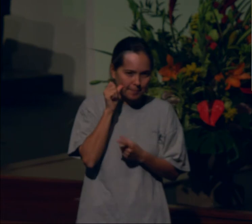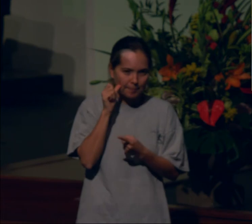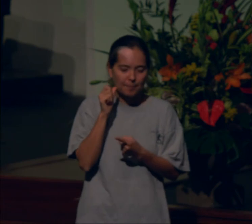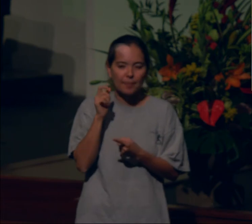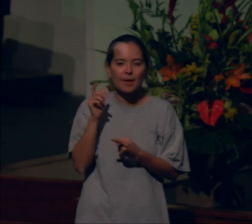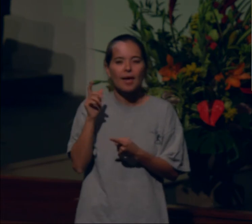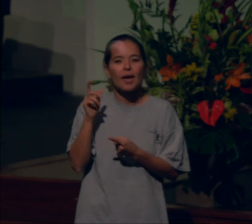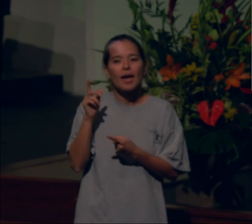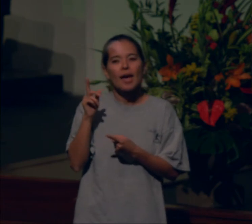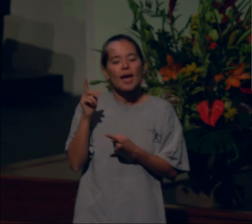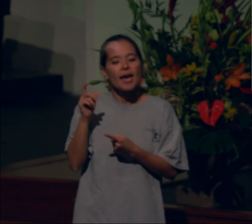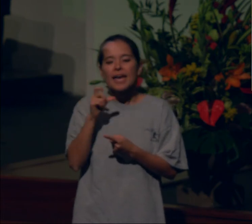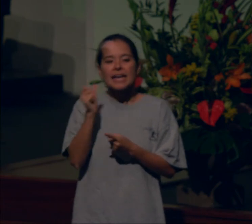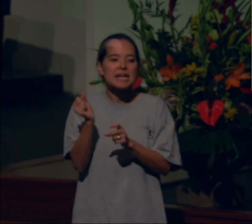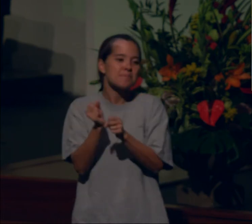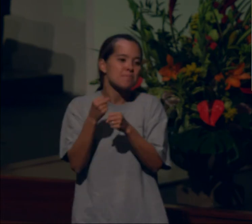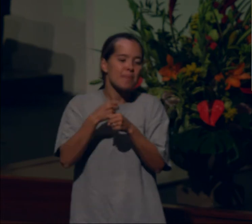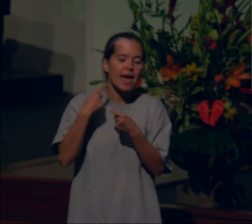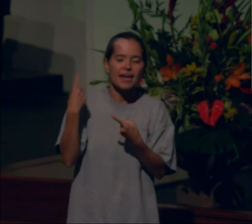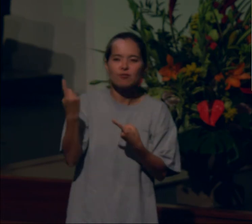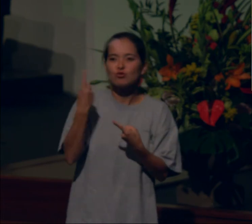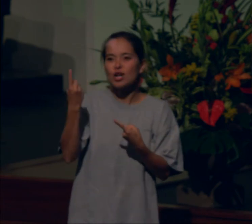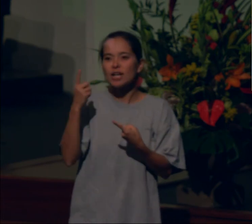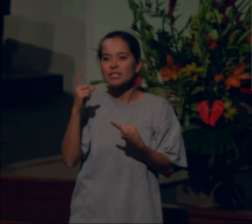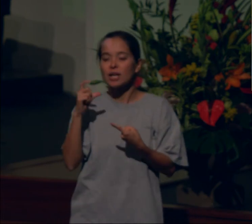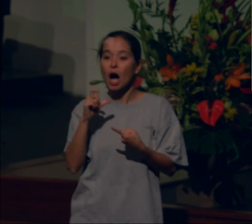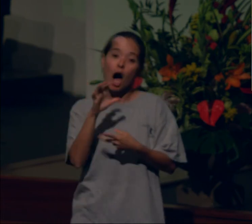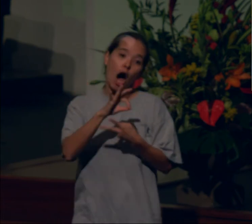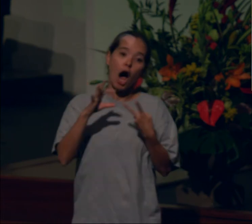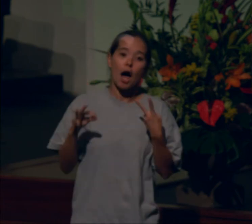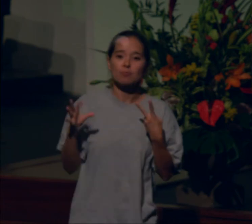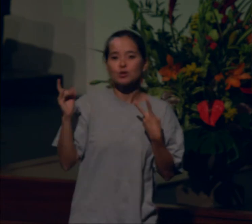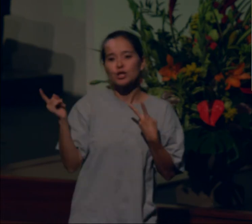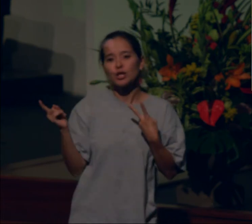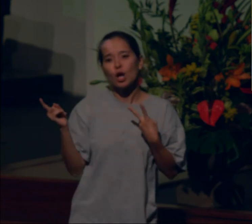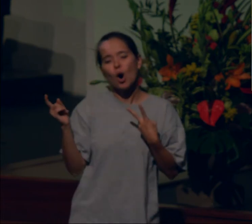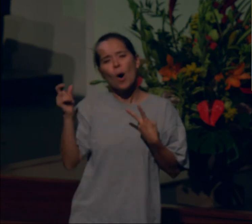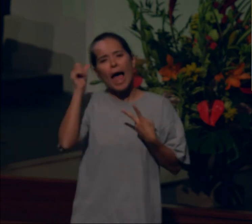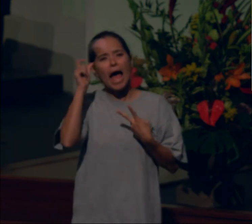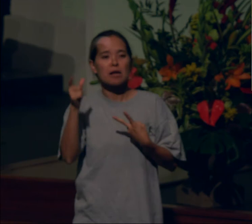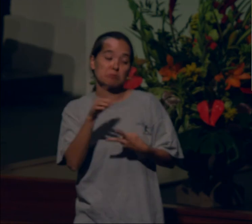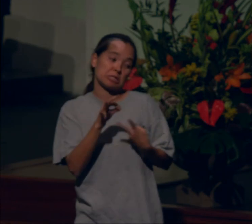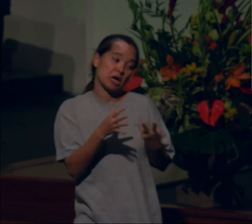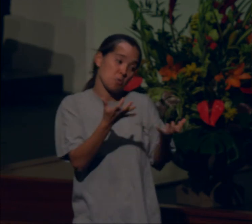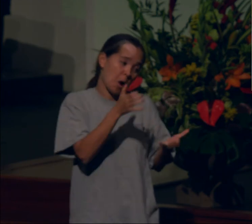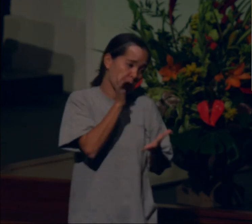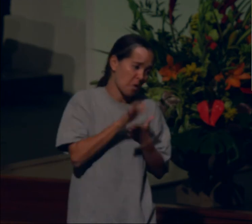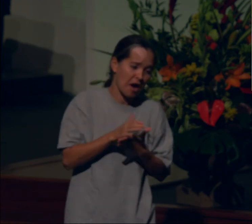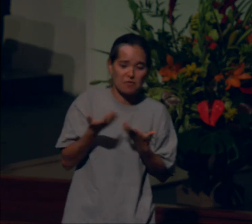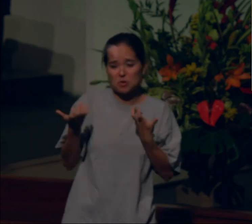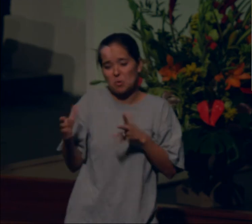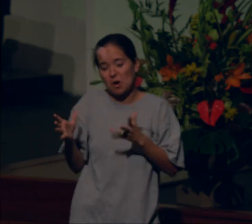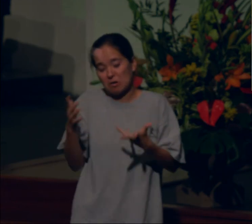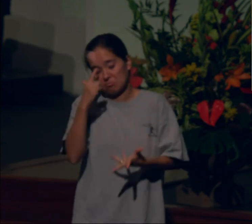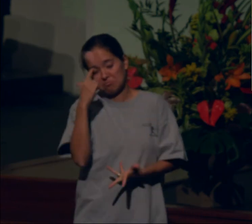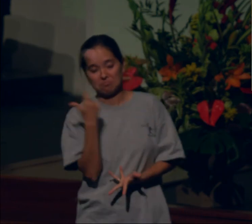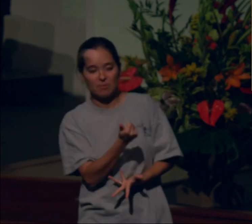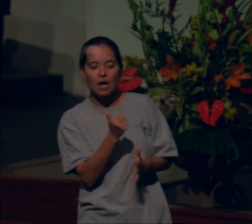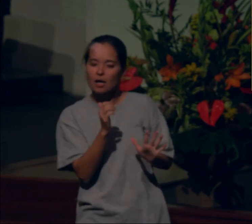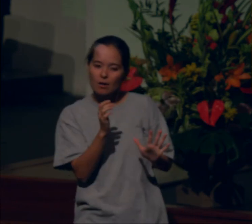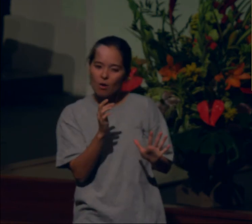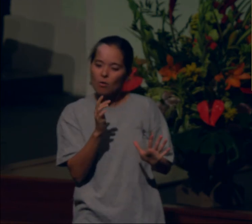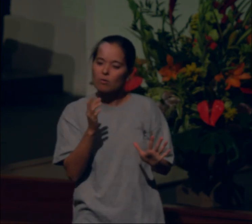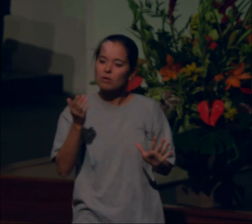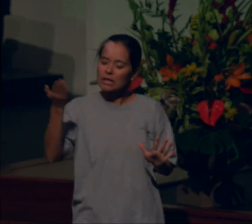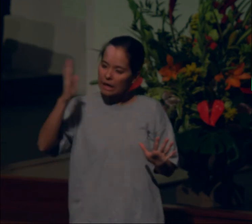create her to be just another option on Matchmaker or on Match.com. or on